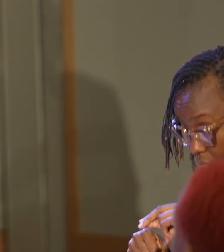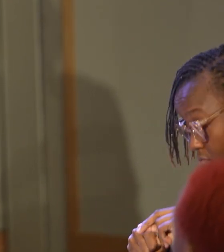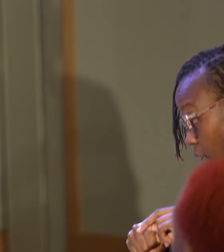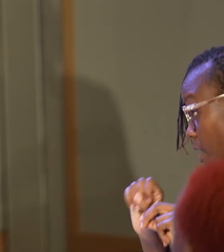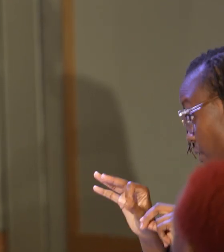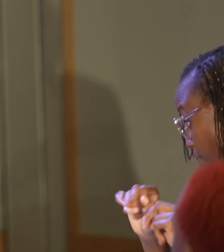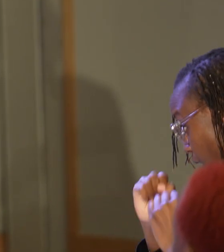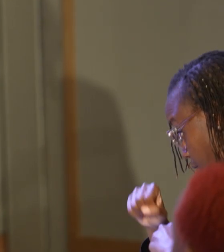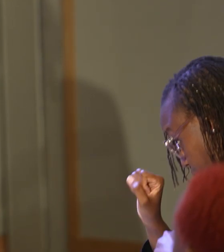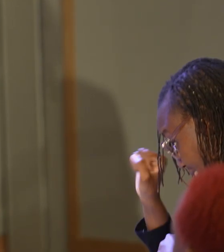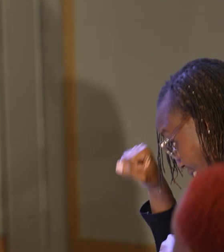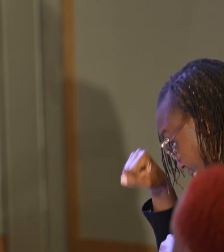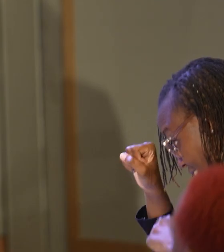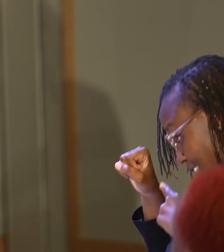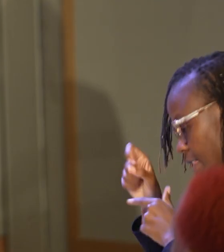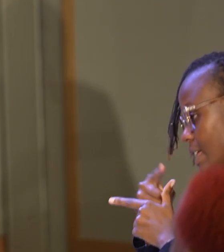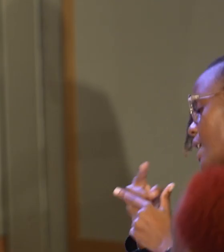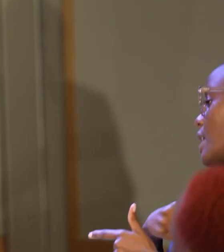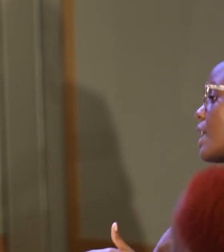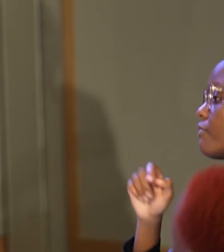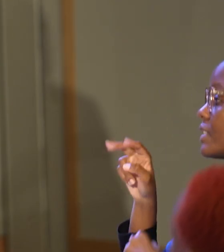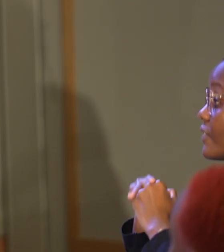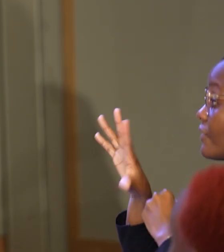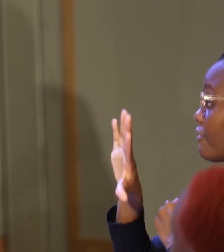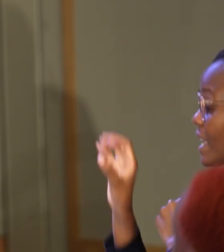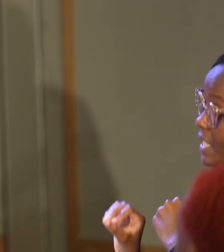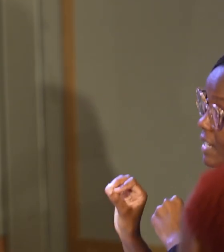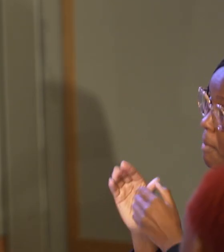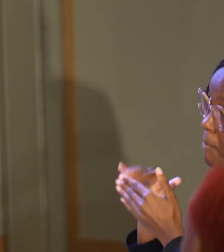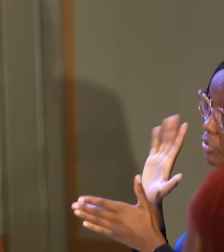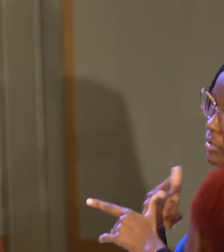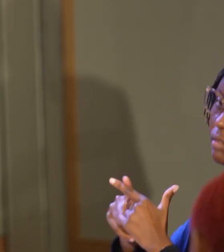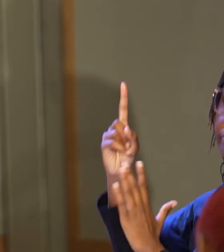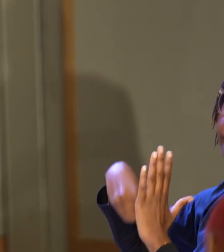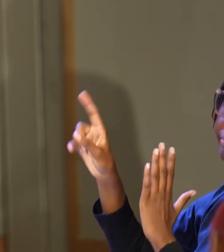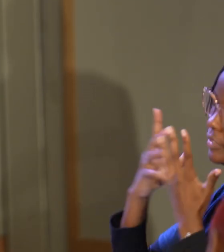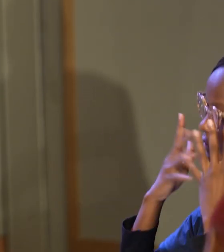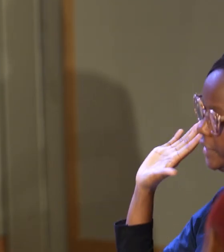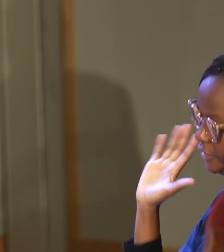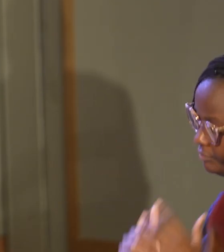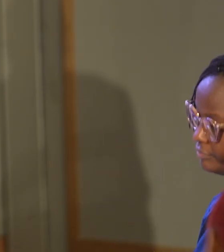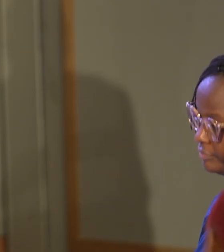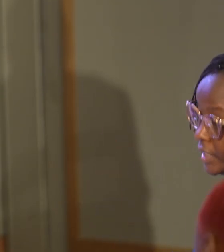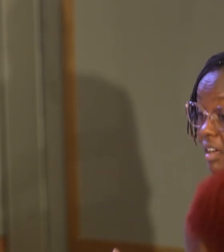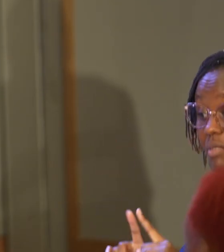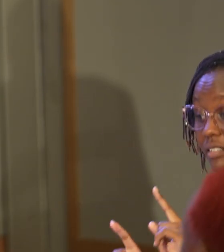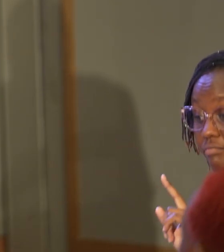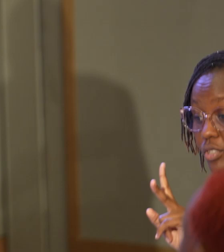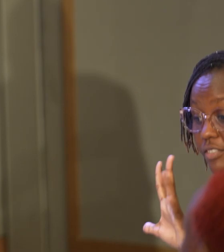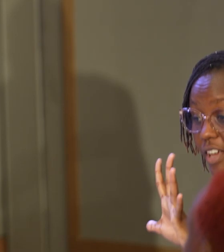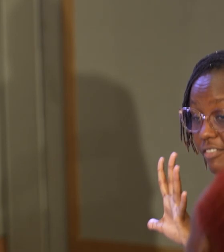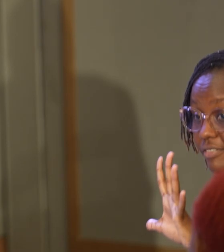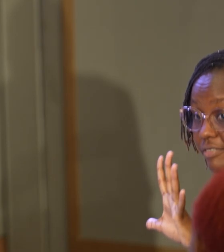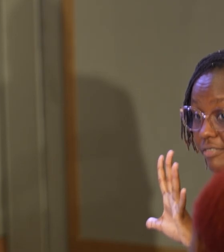If they say yes and you have a majority of 75%, it is approved. But the 25%